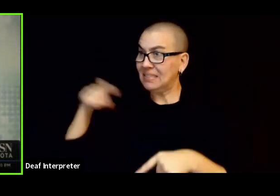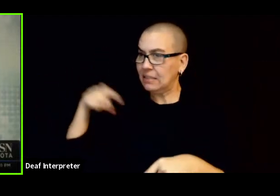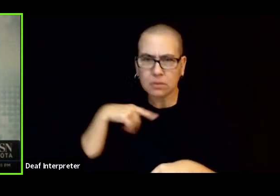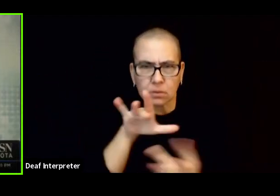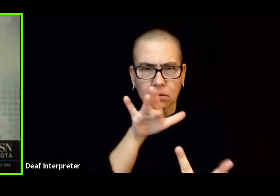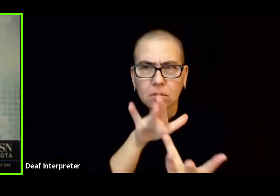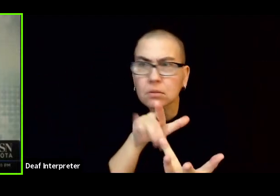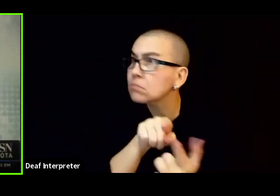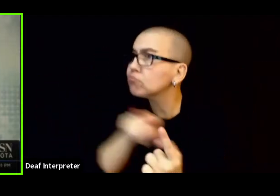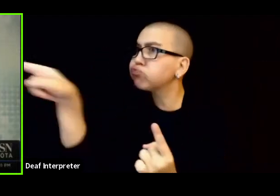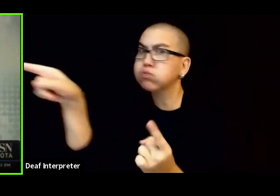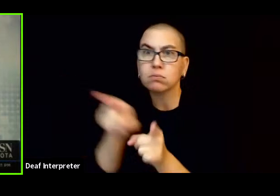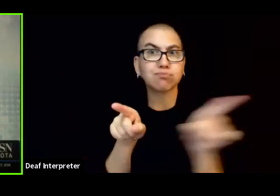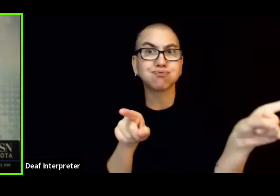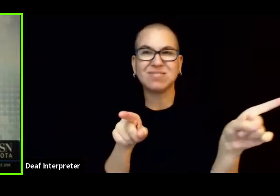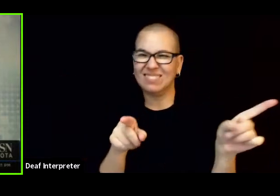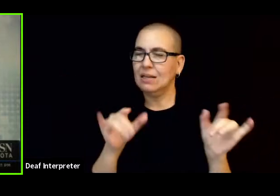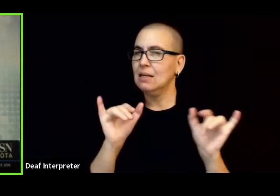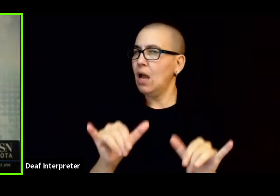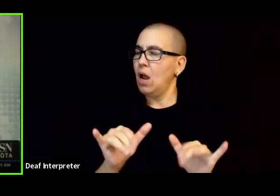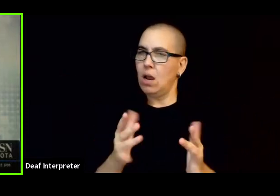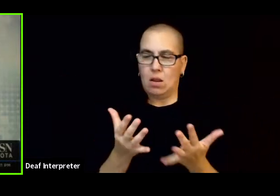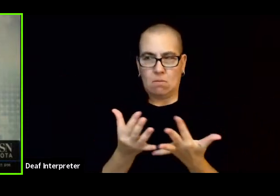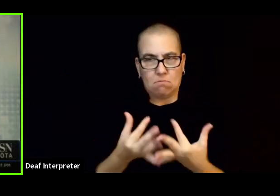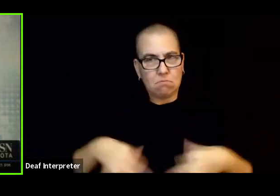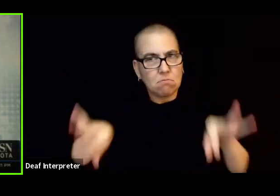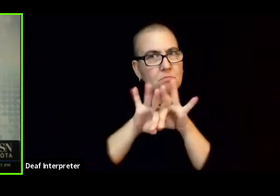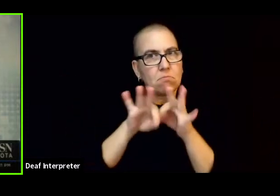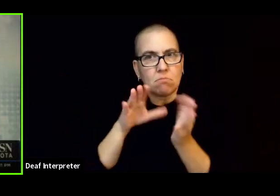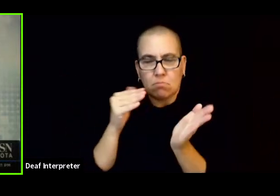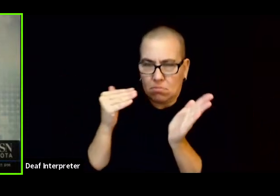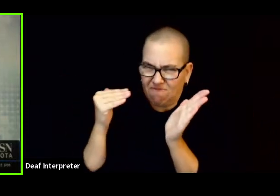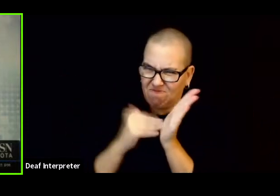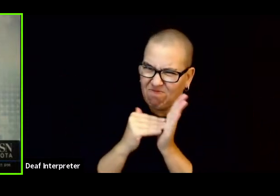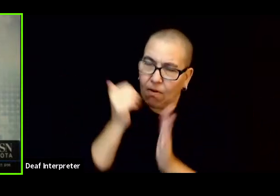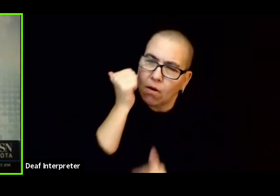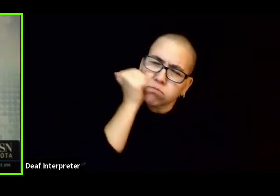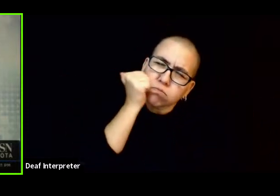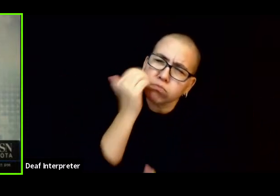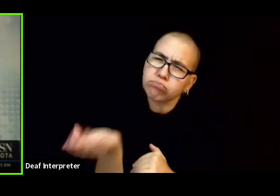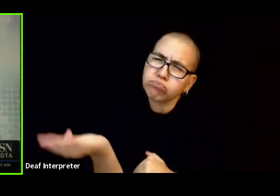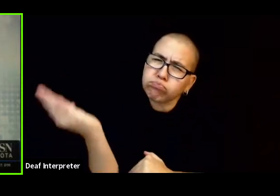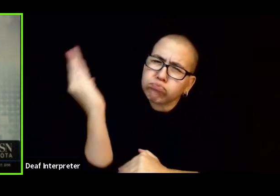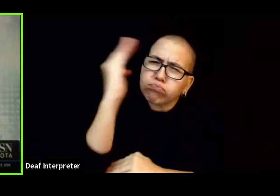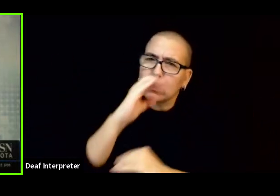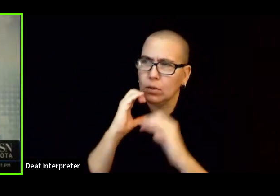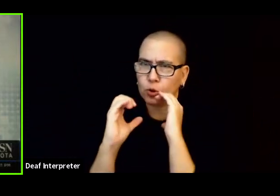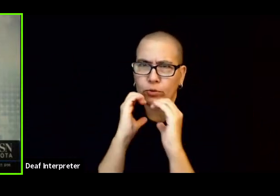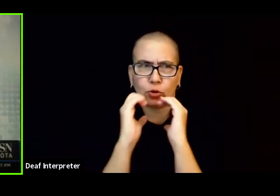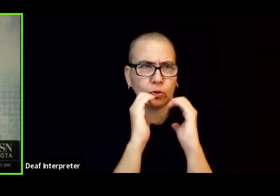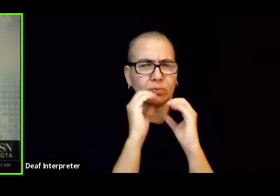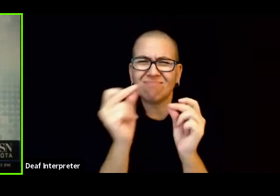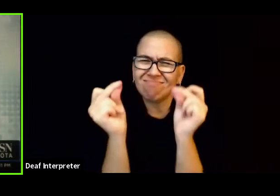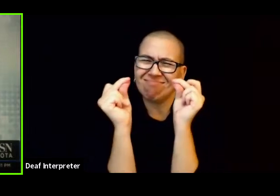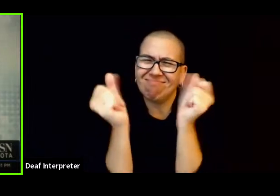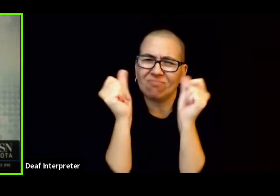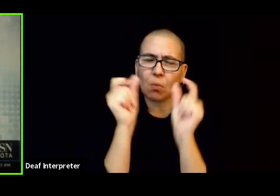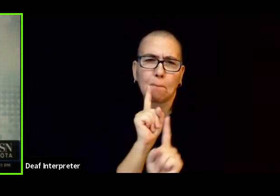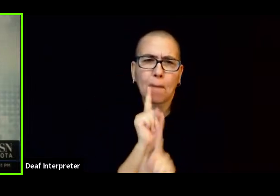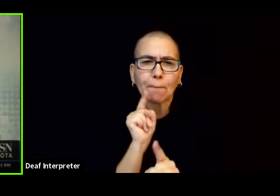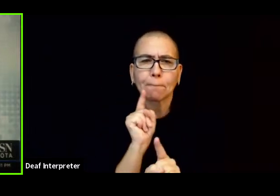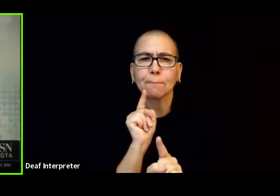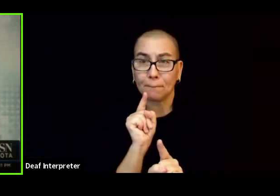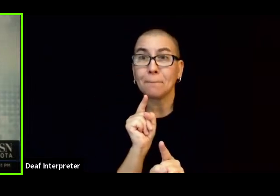and fulfillment of resource requests. To varying degrees across the state, local public health has provided outreach